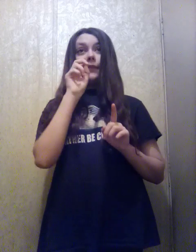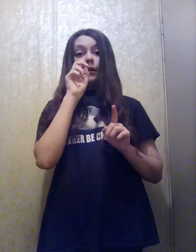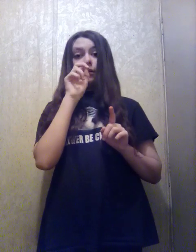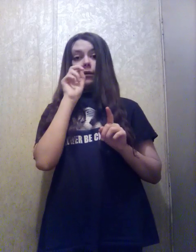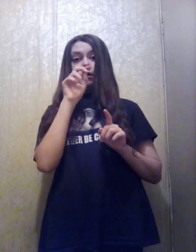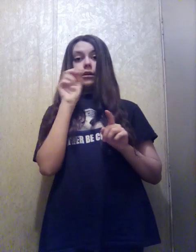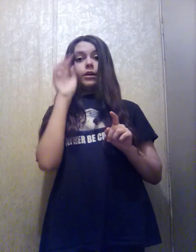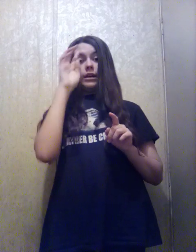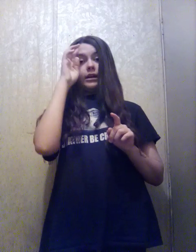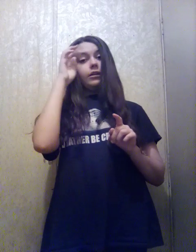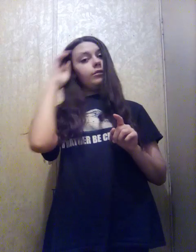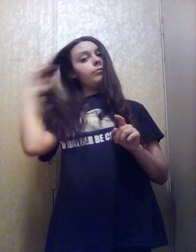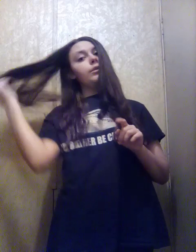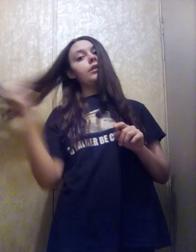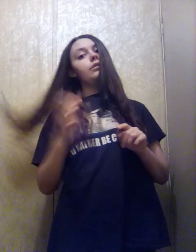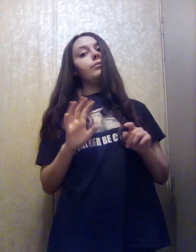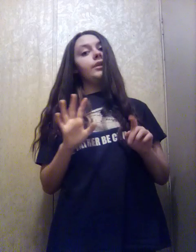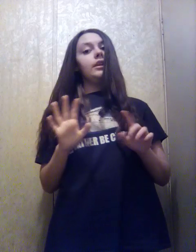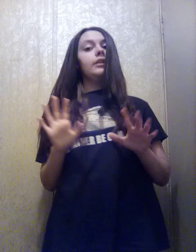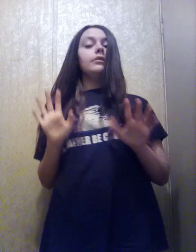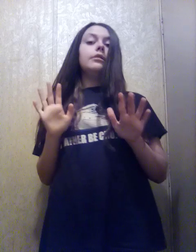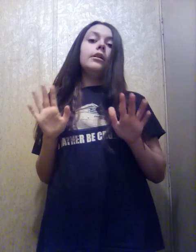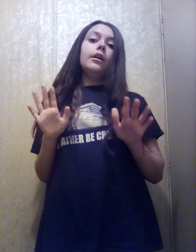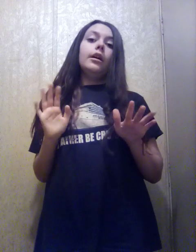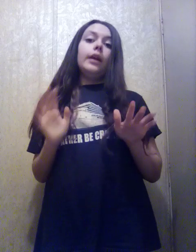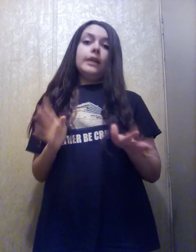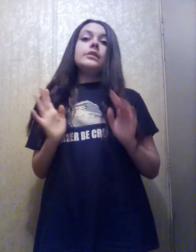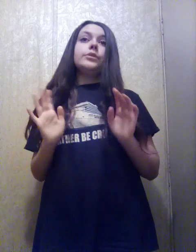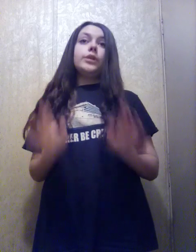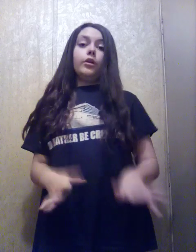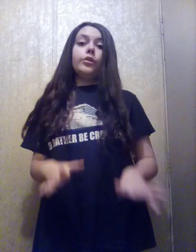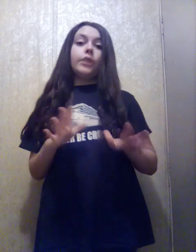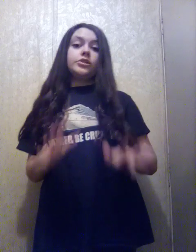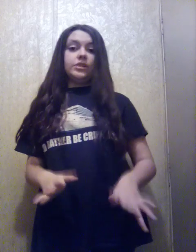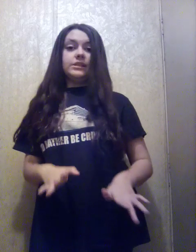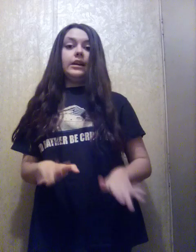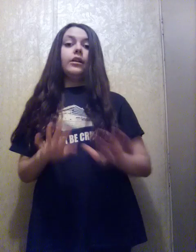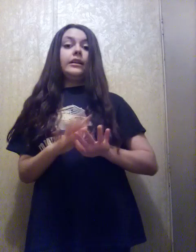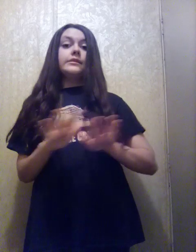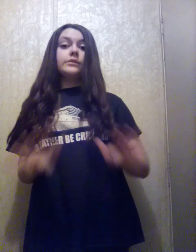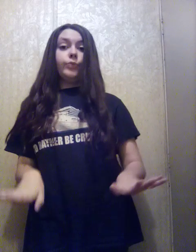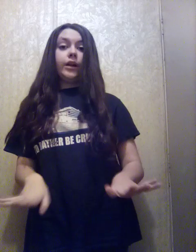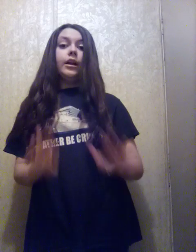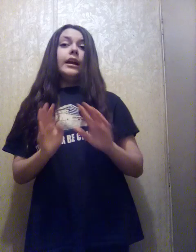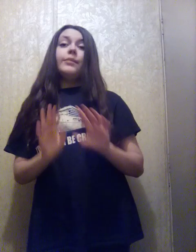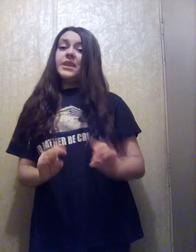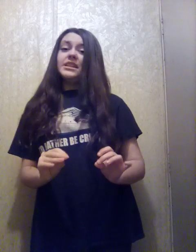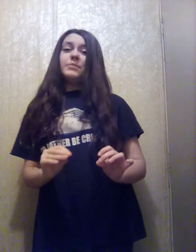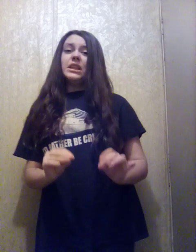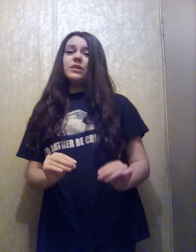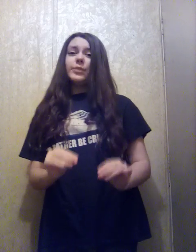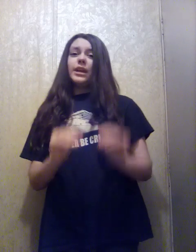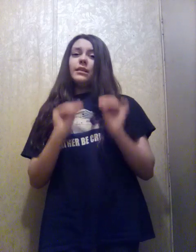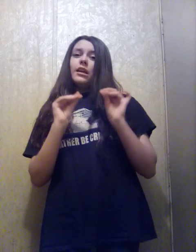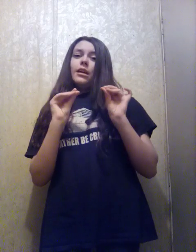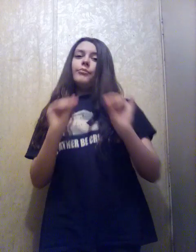they are on, I will be answering all the questions there, I swear. It may take me a little bit,